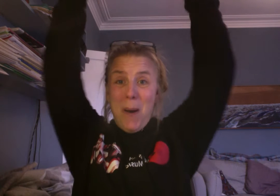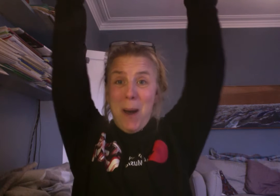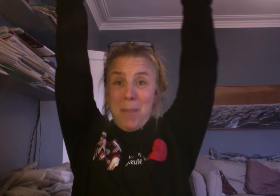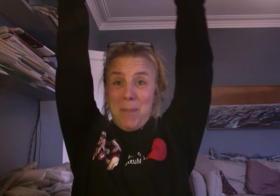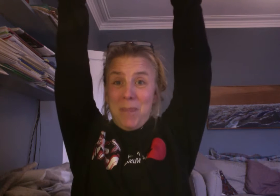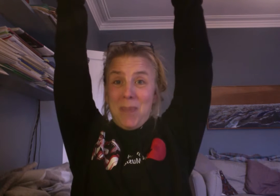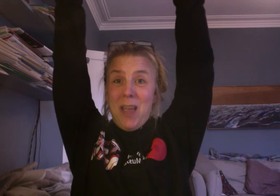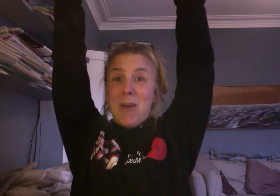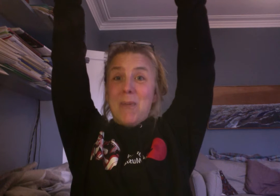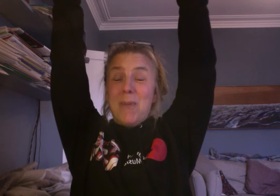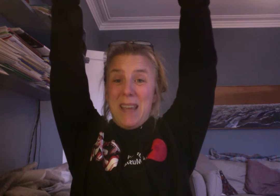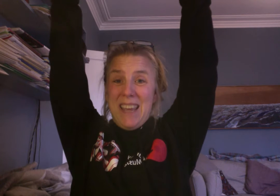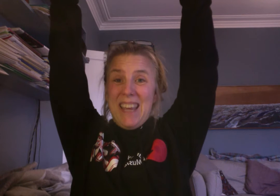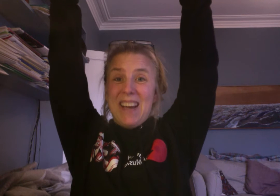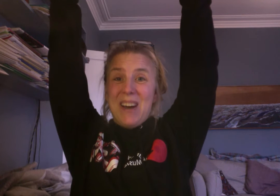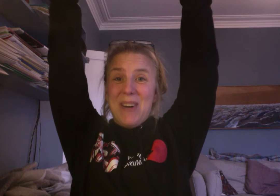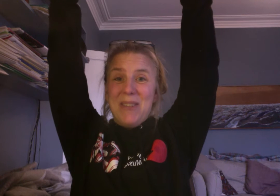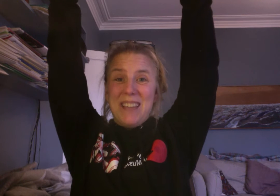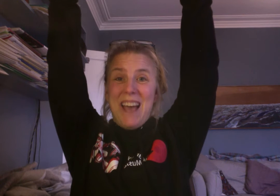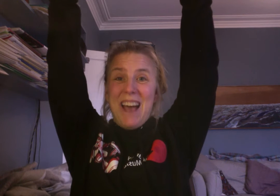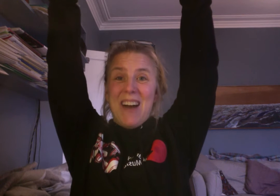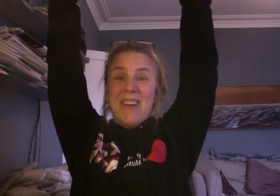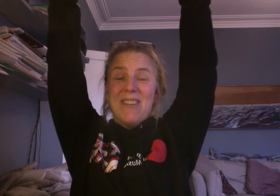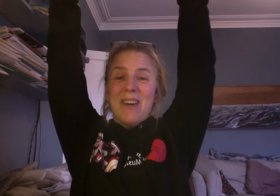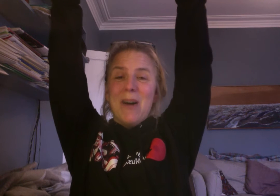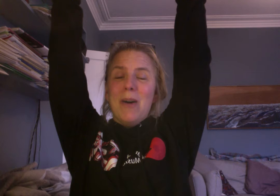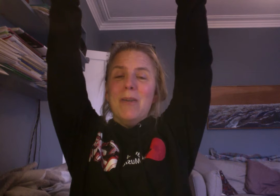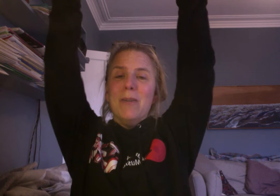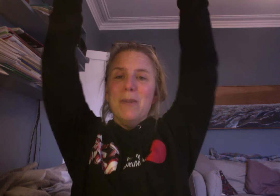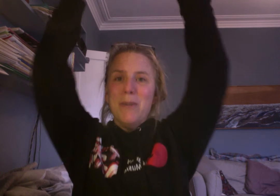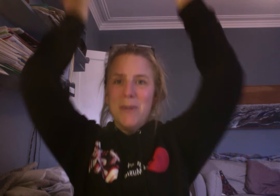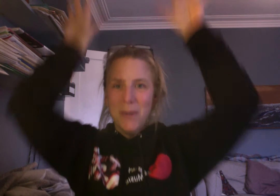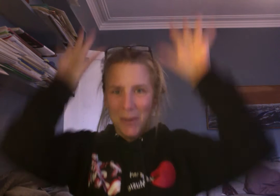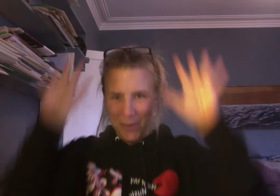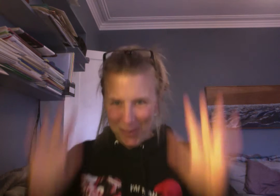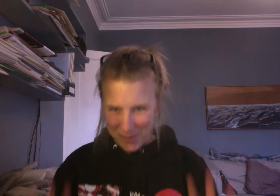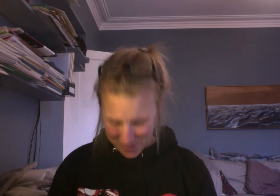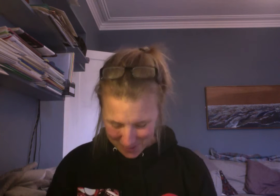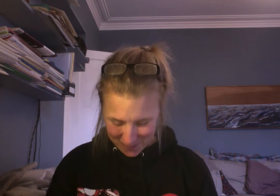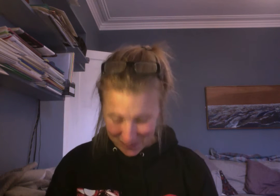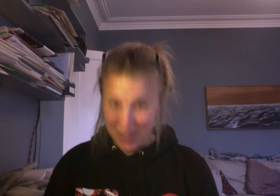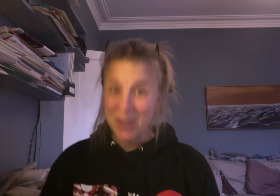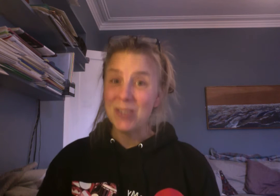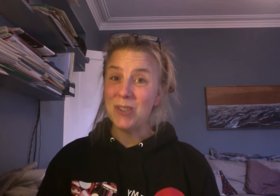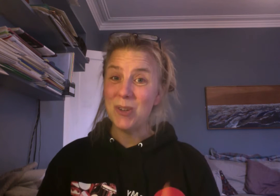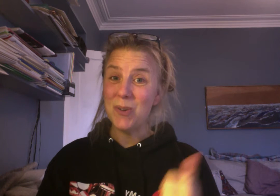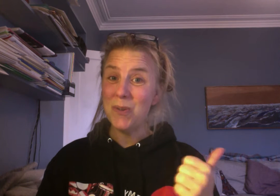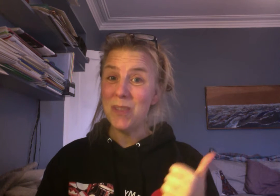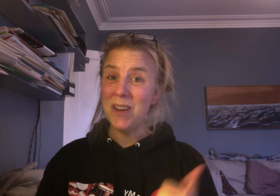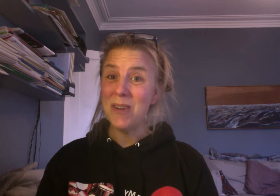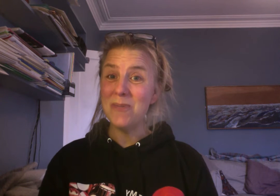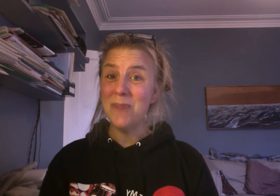whoop, we go down, ooh, to the